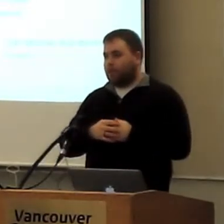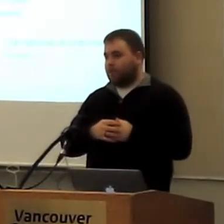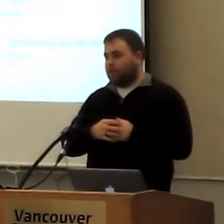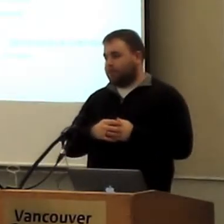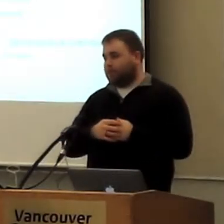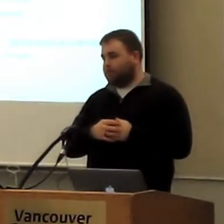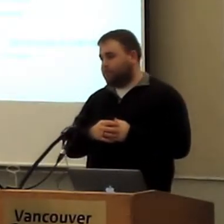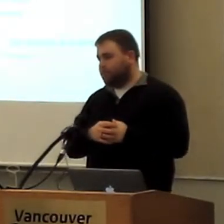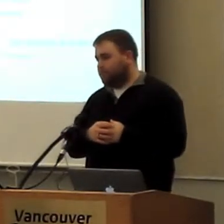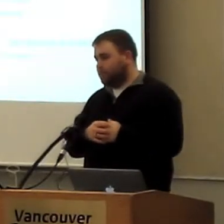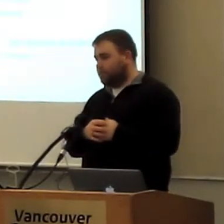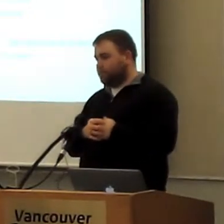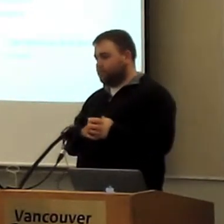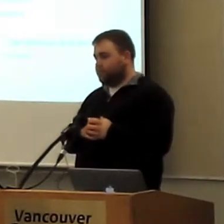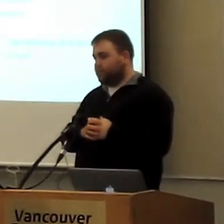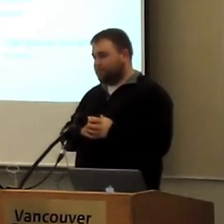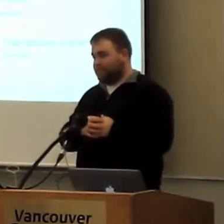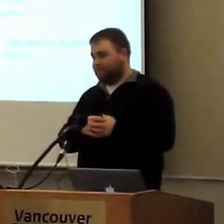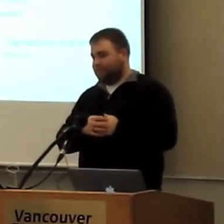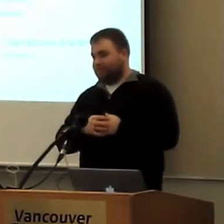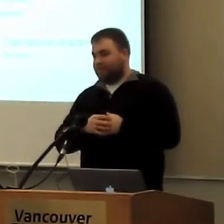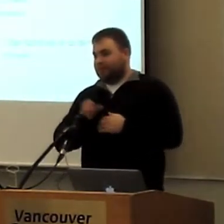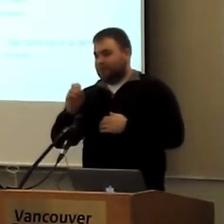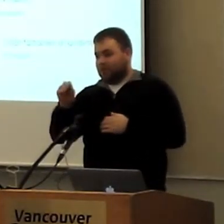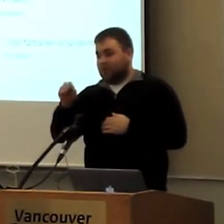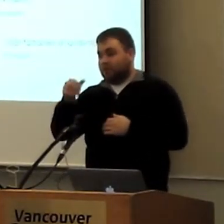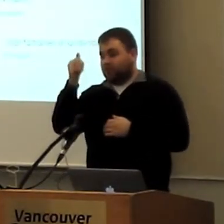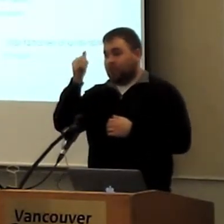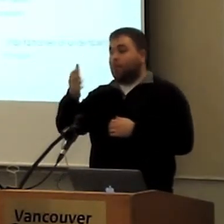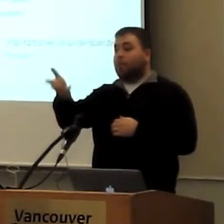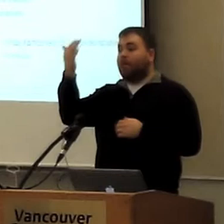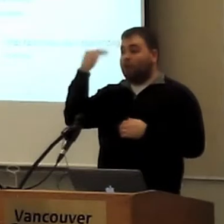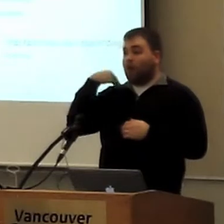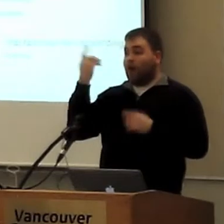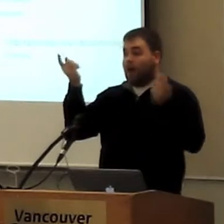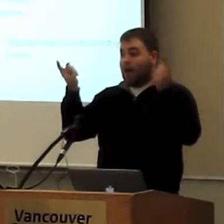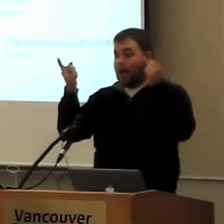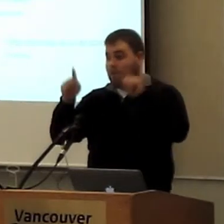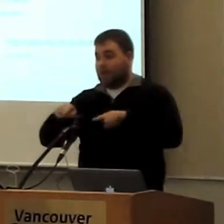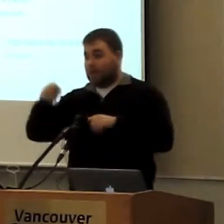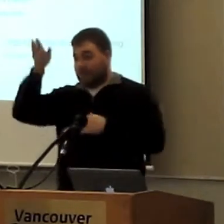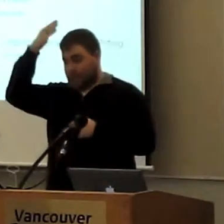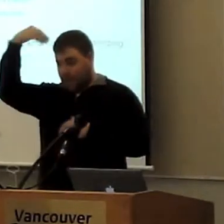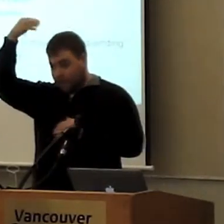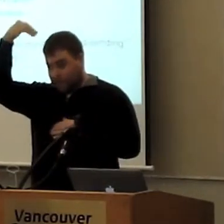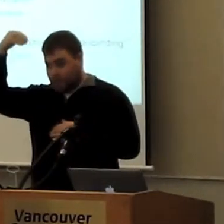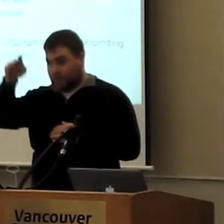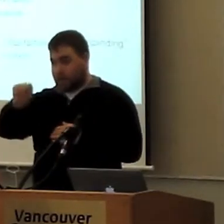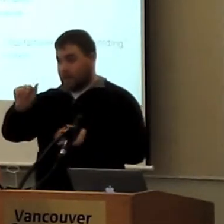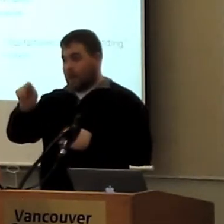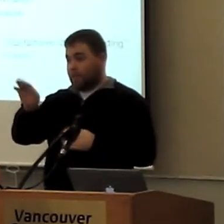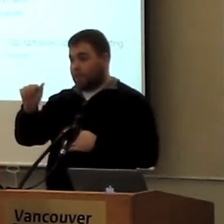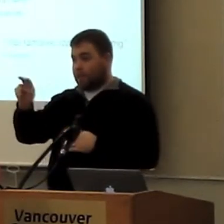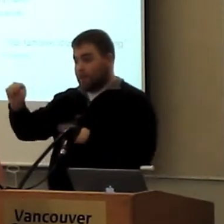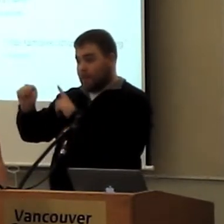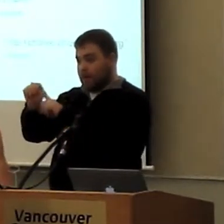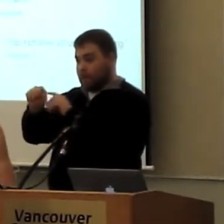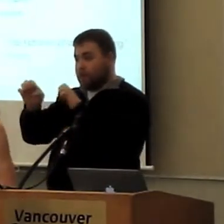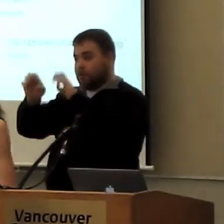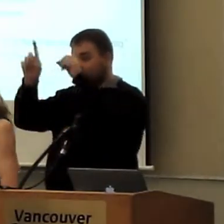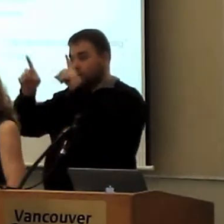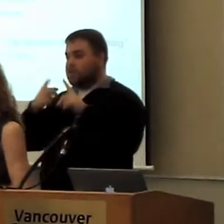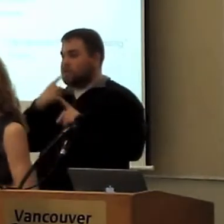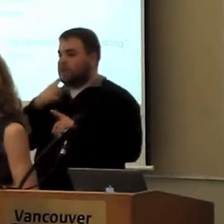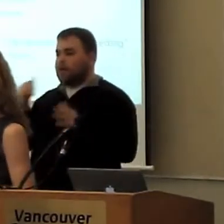the Taliban education minister, who was very distressed to say, there's no way we can say the sun is 93 million miles from the earth. There